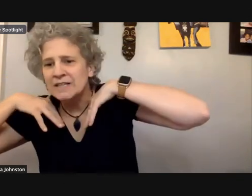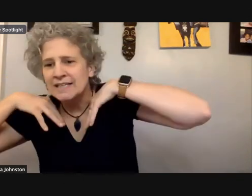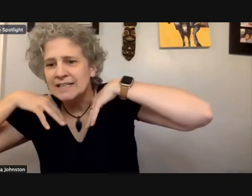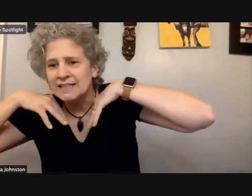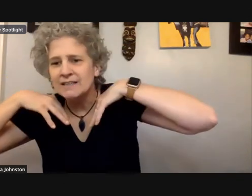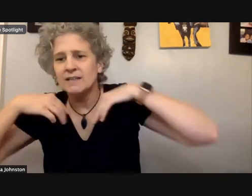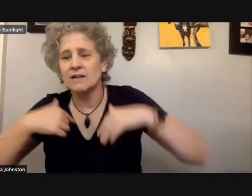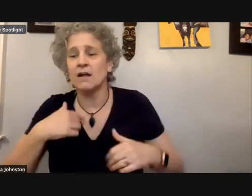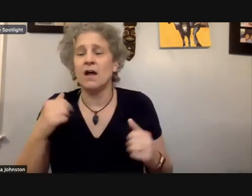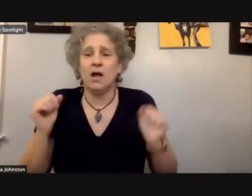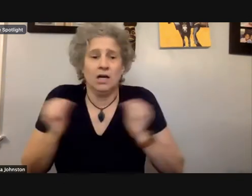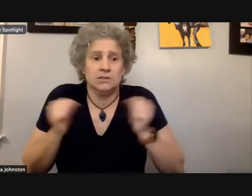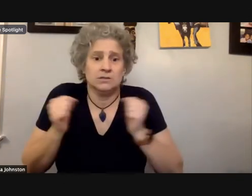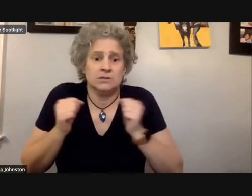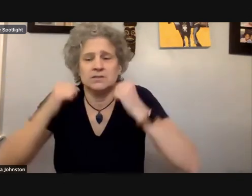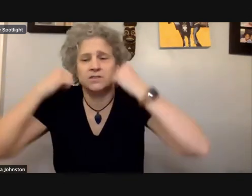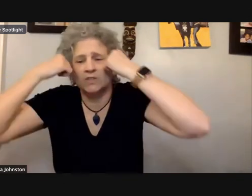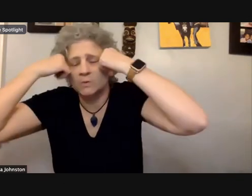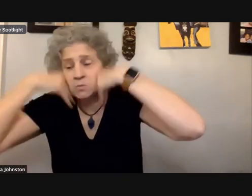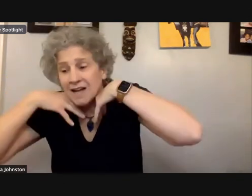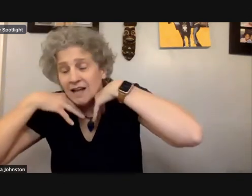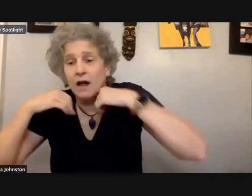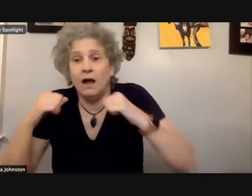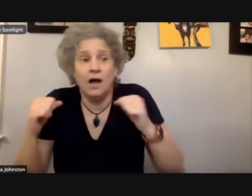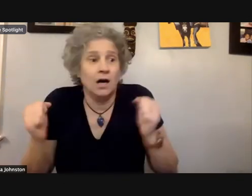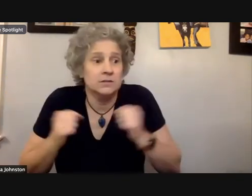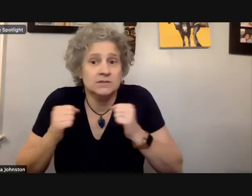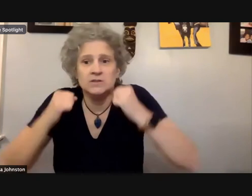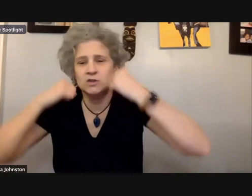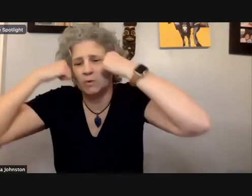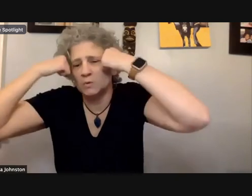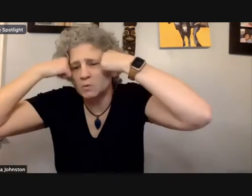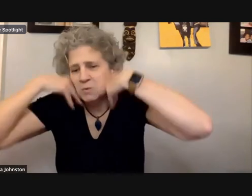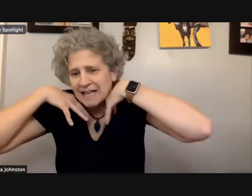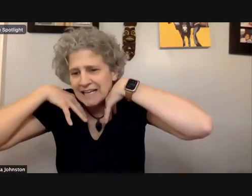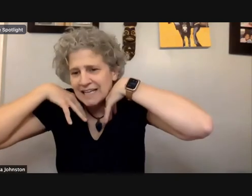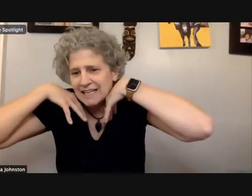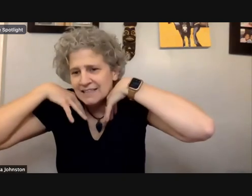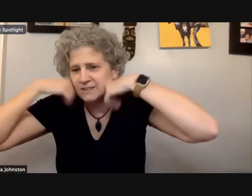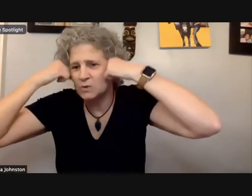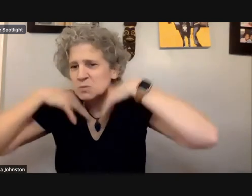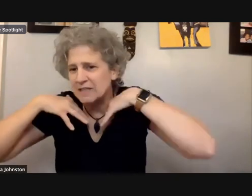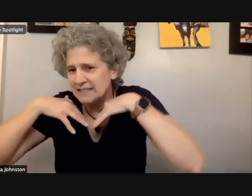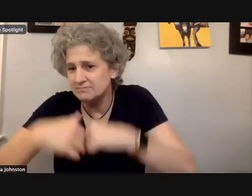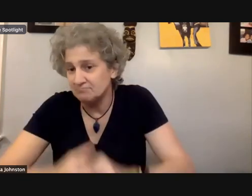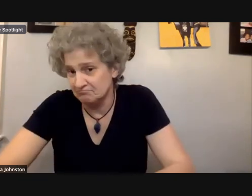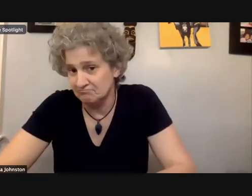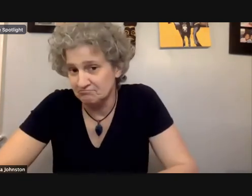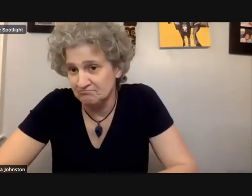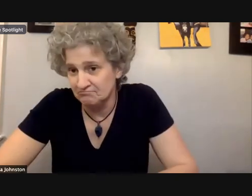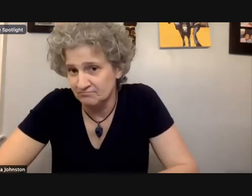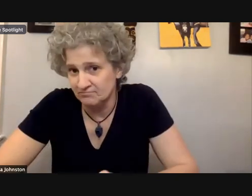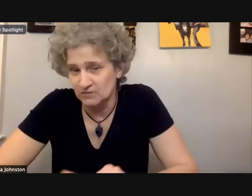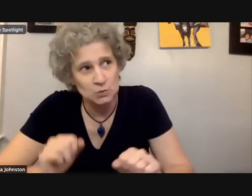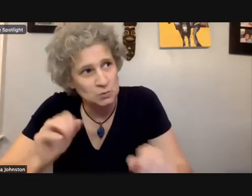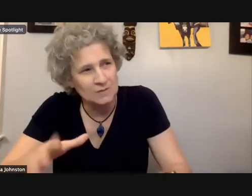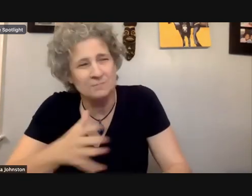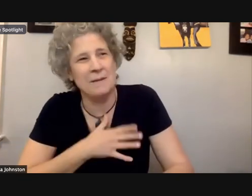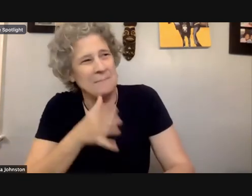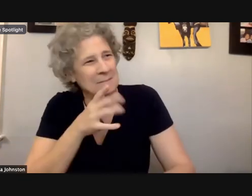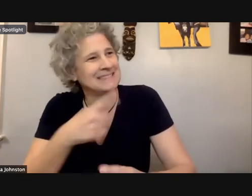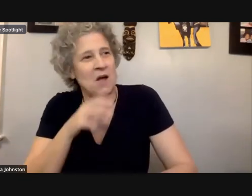bringing me back to that one. So this is sweat, like to have like when you have chills and fever and sweats. Looks like this. Okay.